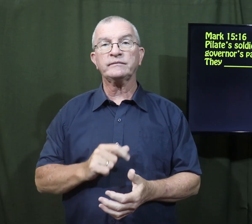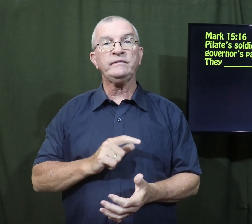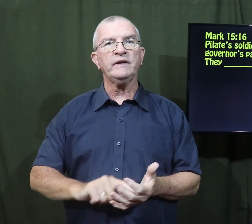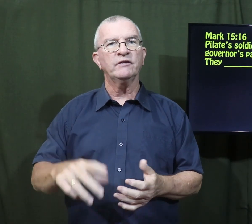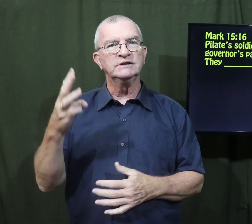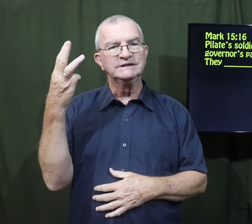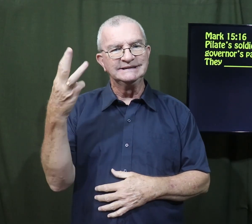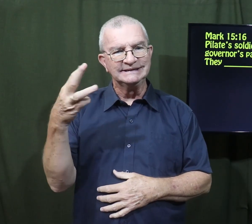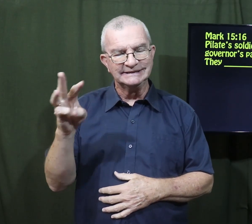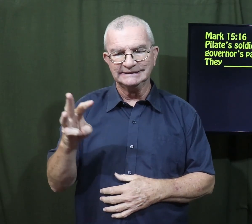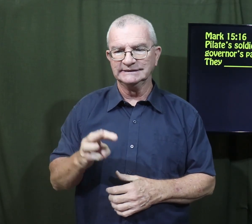Verse 16.